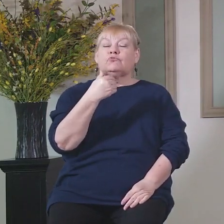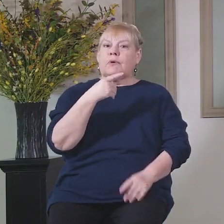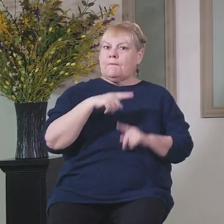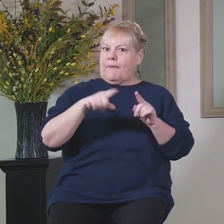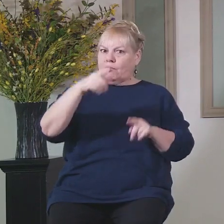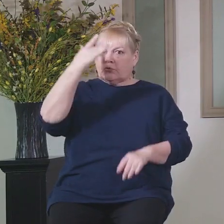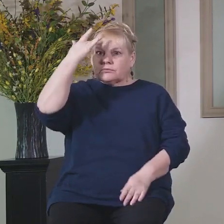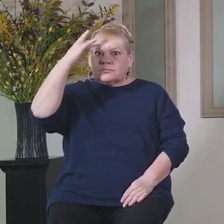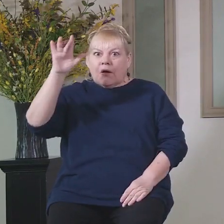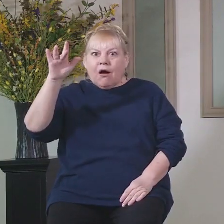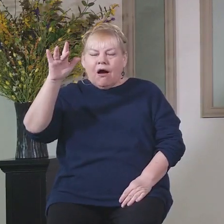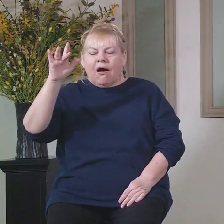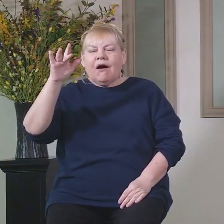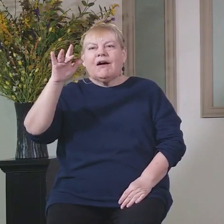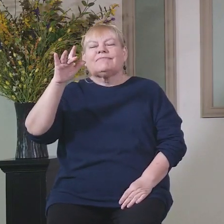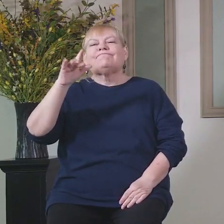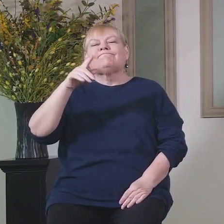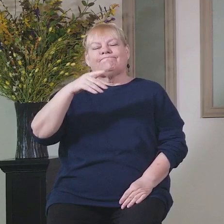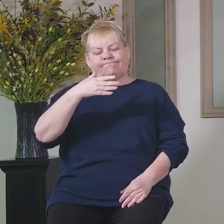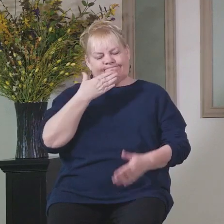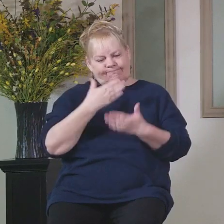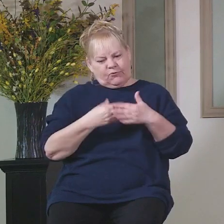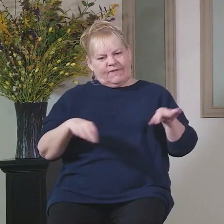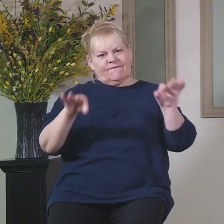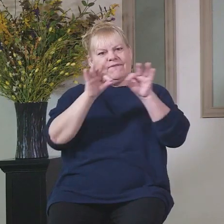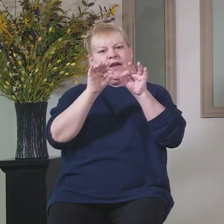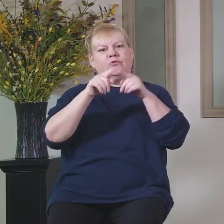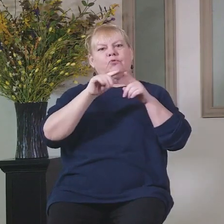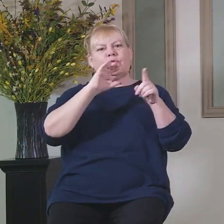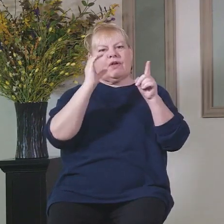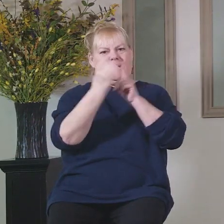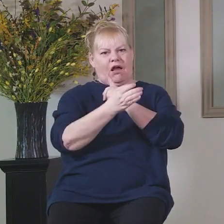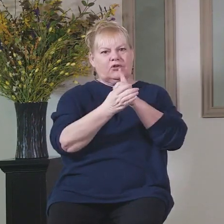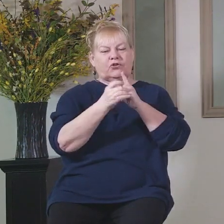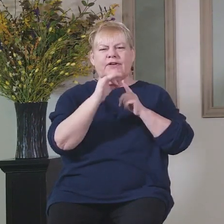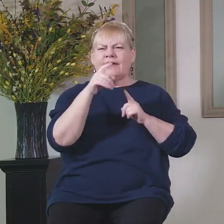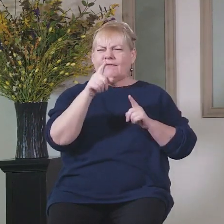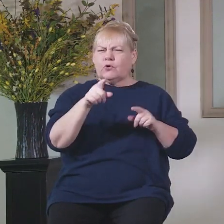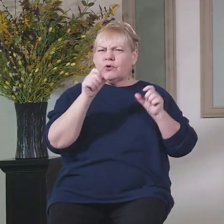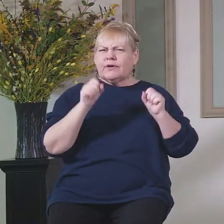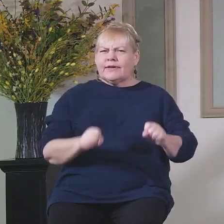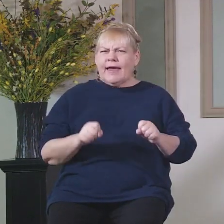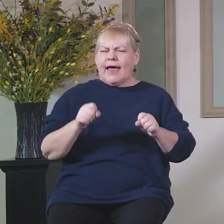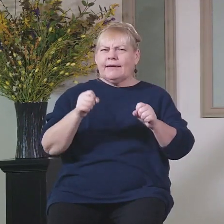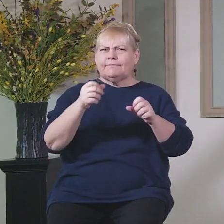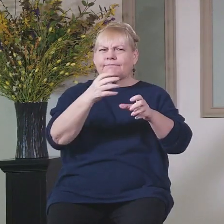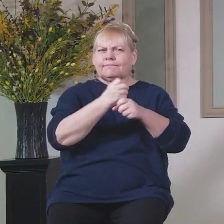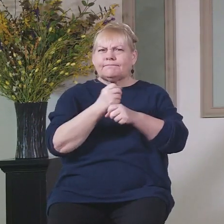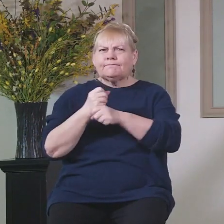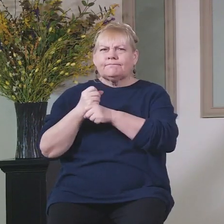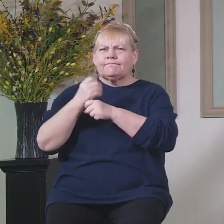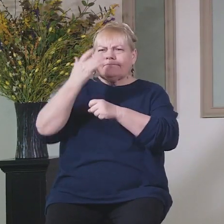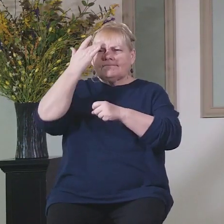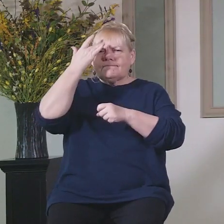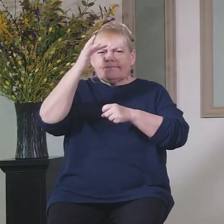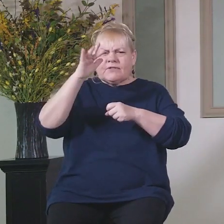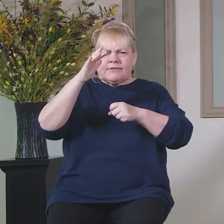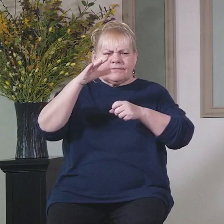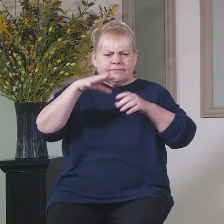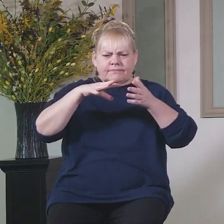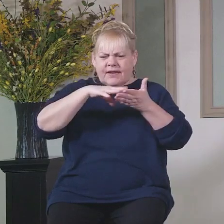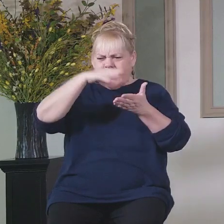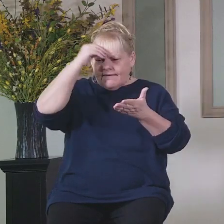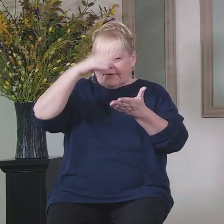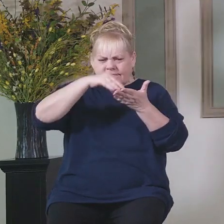smarts, well, you still have great value to our culture. If you can gather and retain vast amounts of